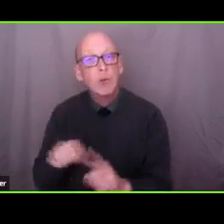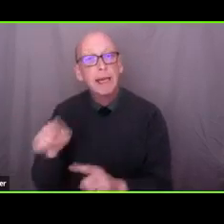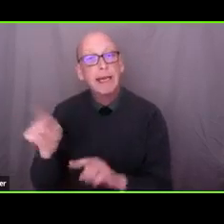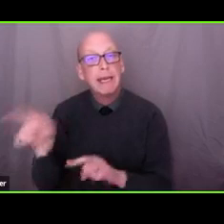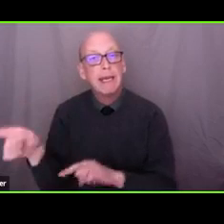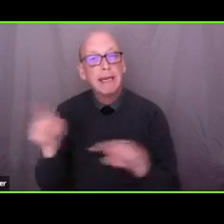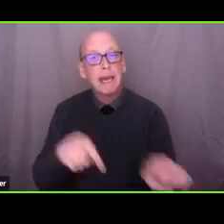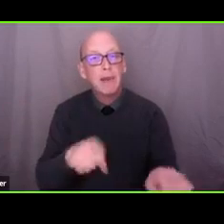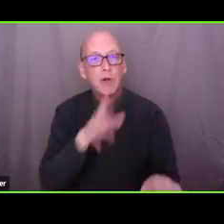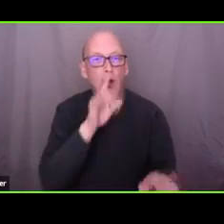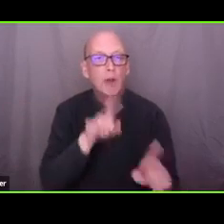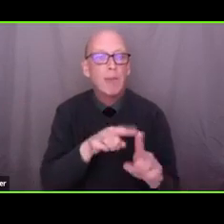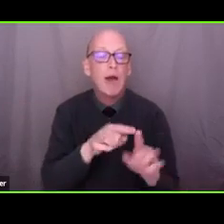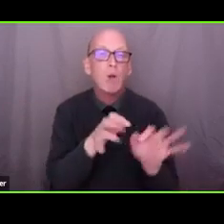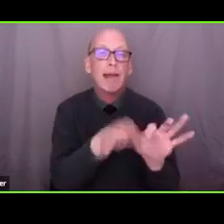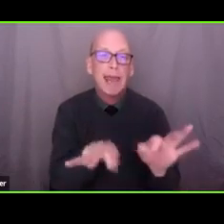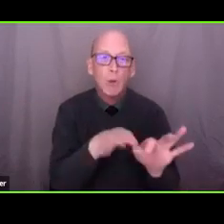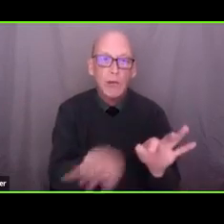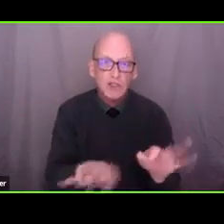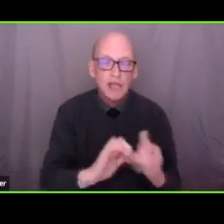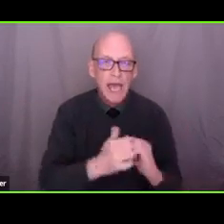language and how powerful language is.